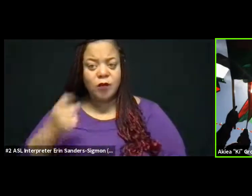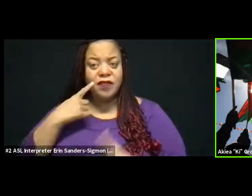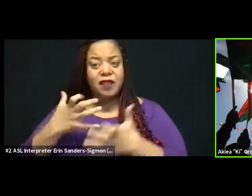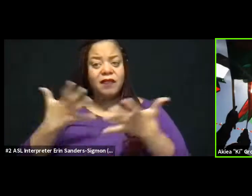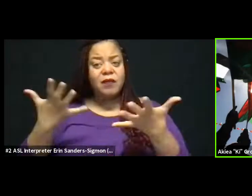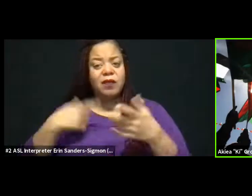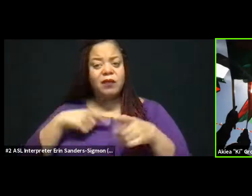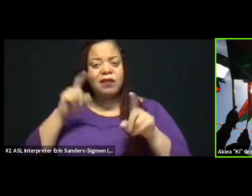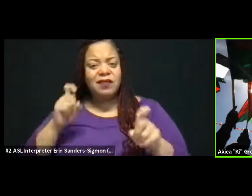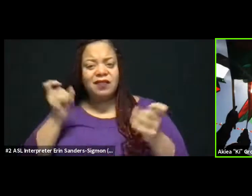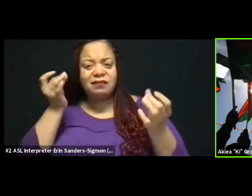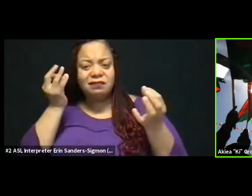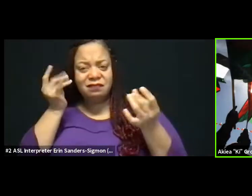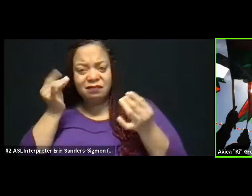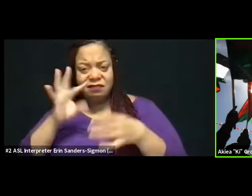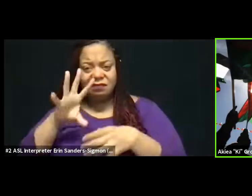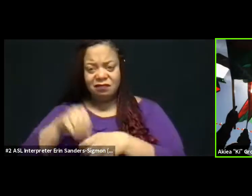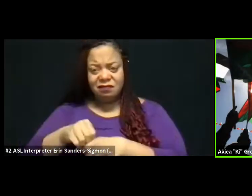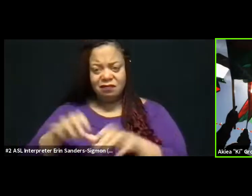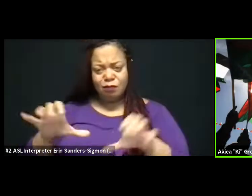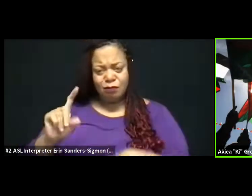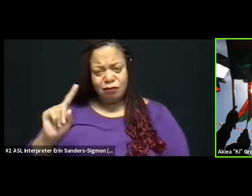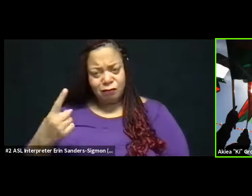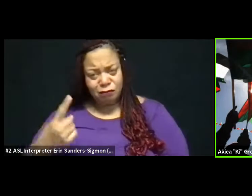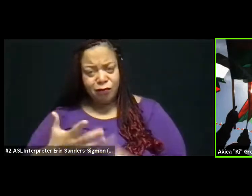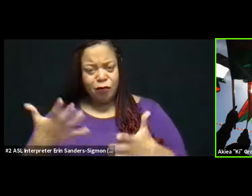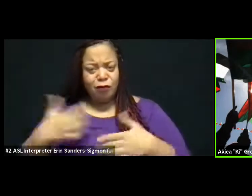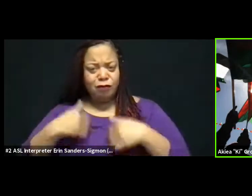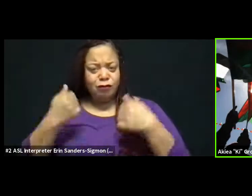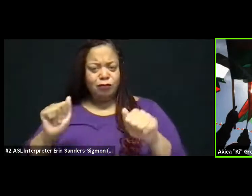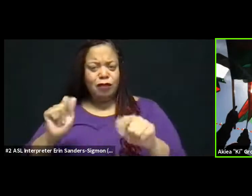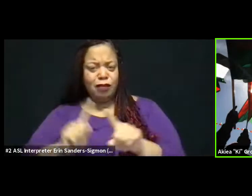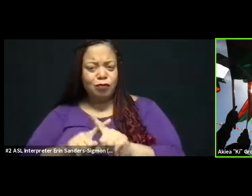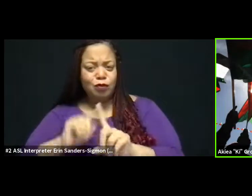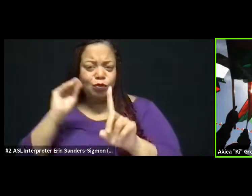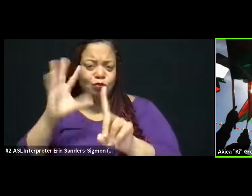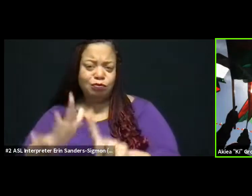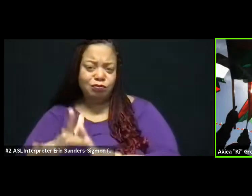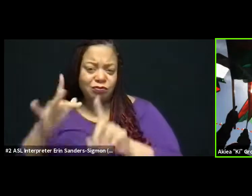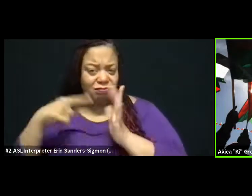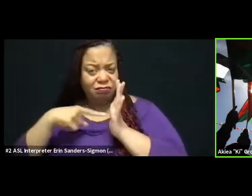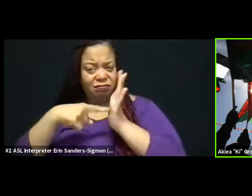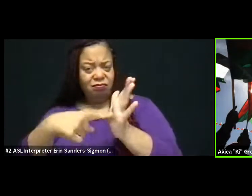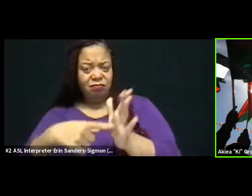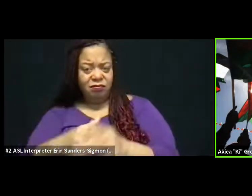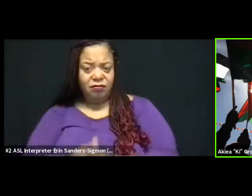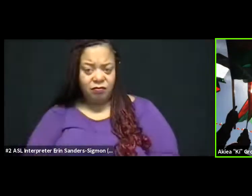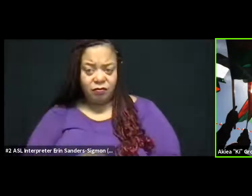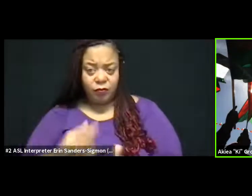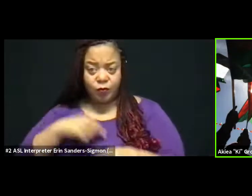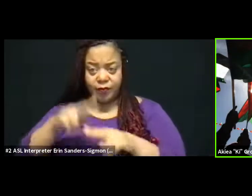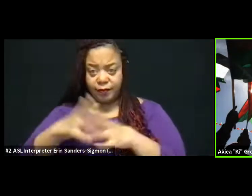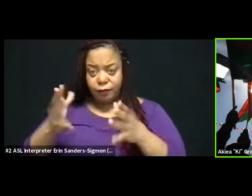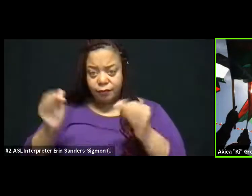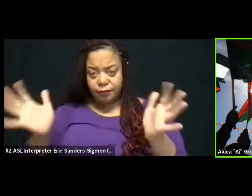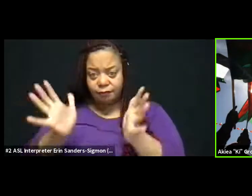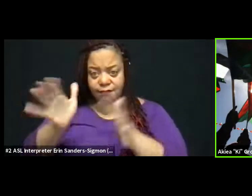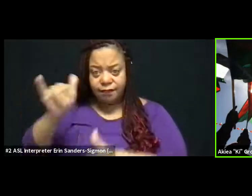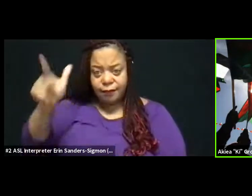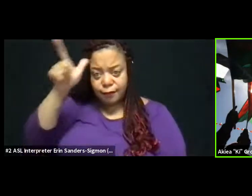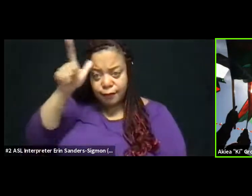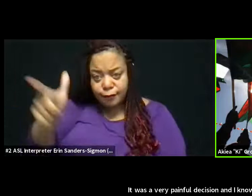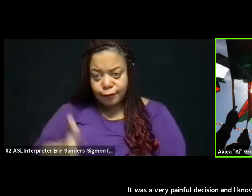do first, and what I try to kind of illuminate with my work or my work with teachers and families, is to